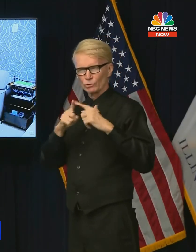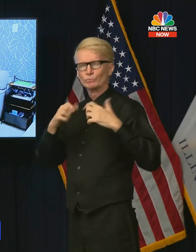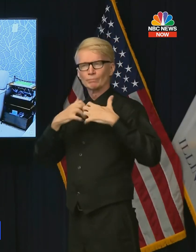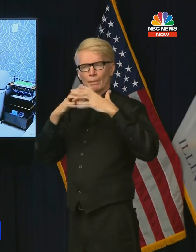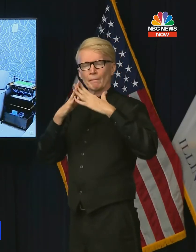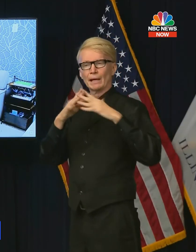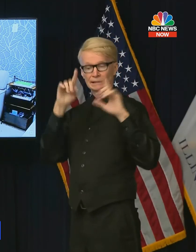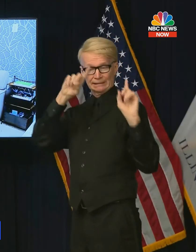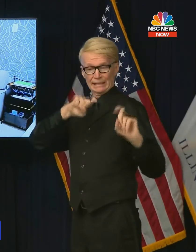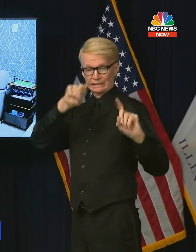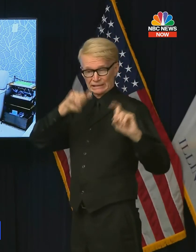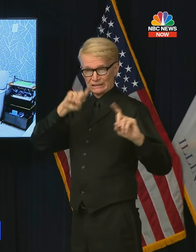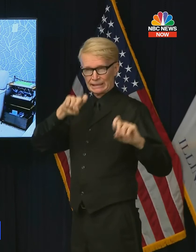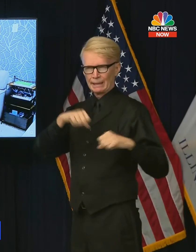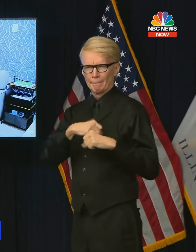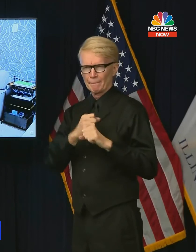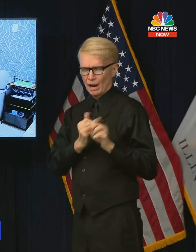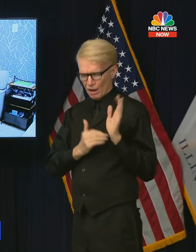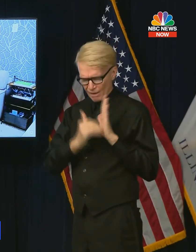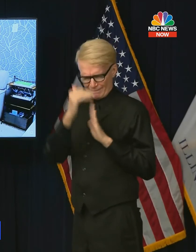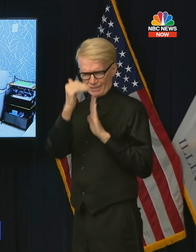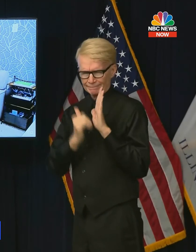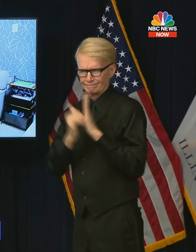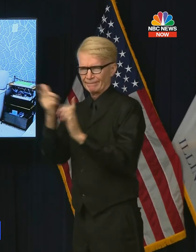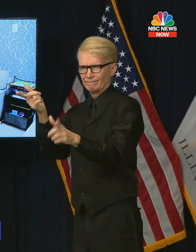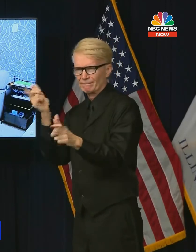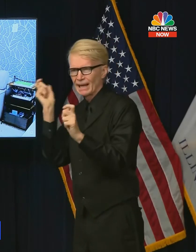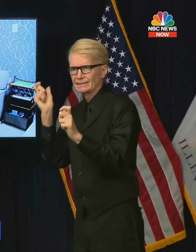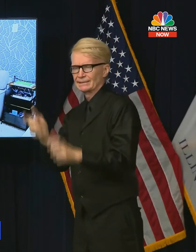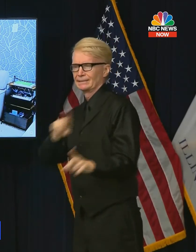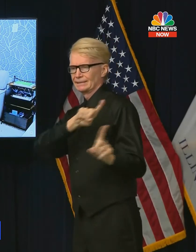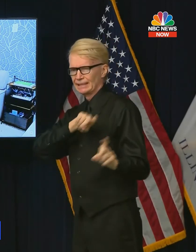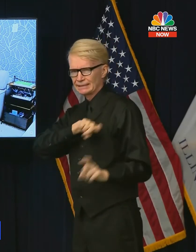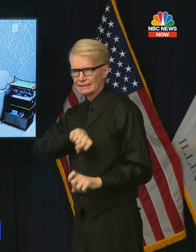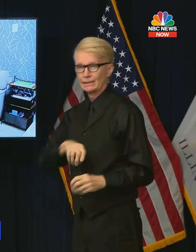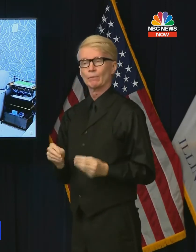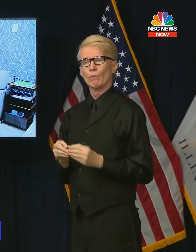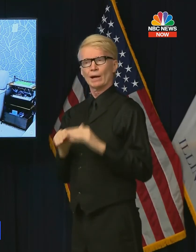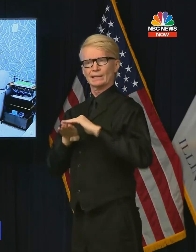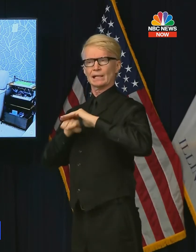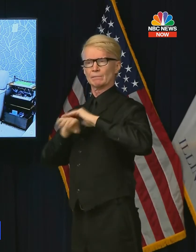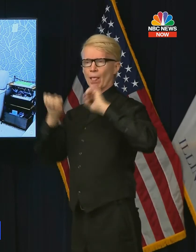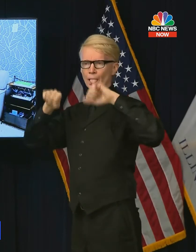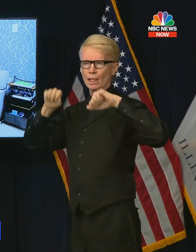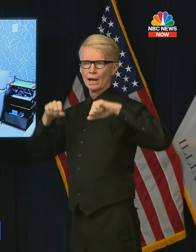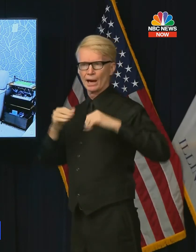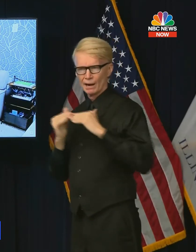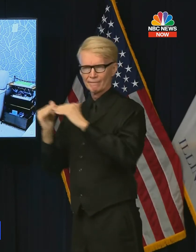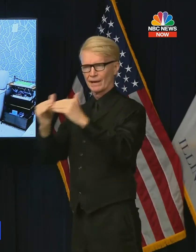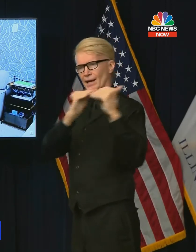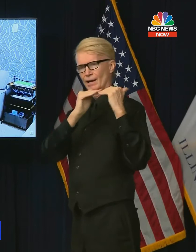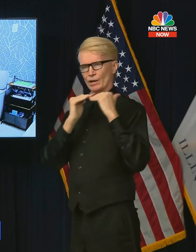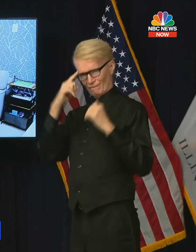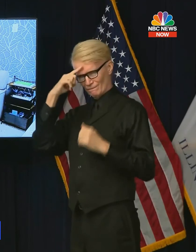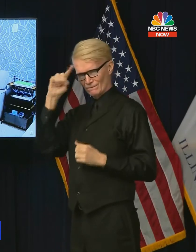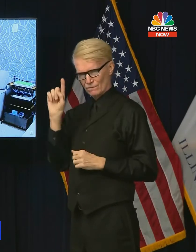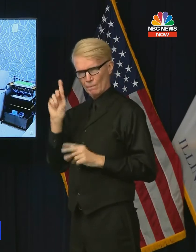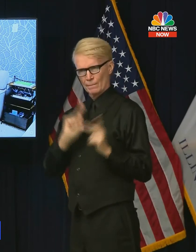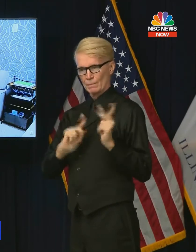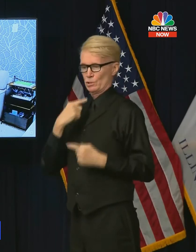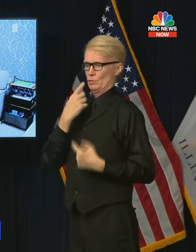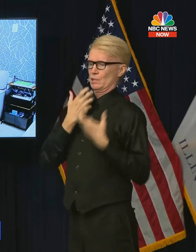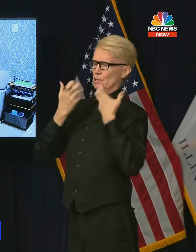makes fast, frequent testing far more accessible and ubiquitous to those who